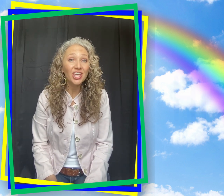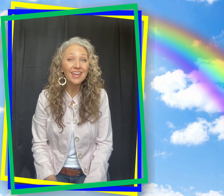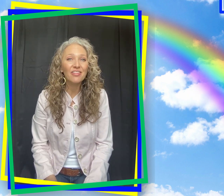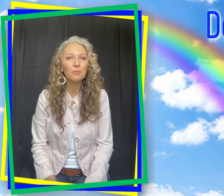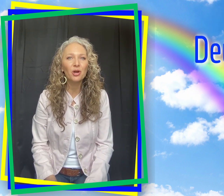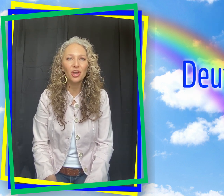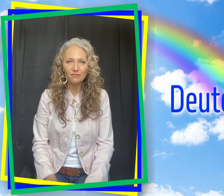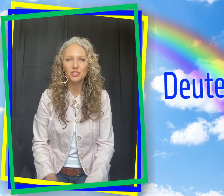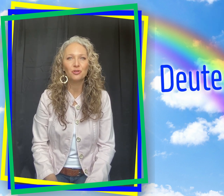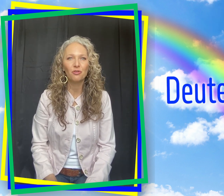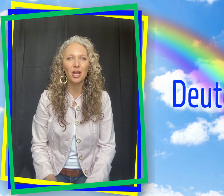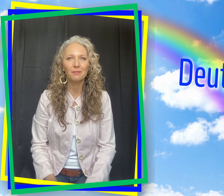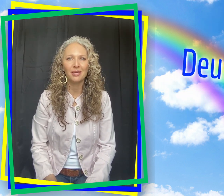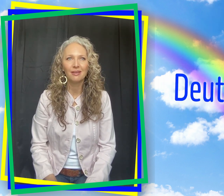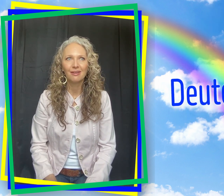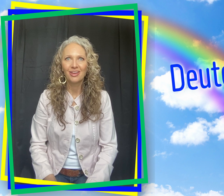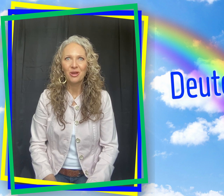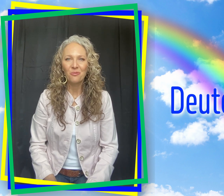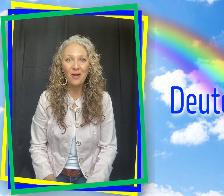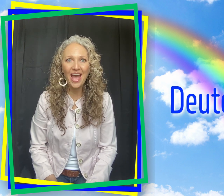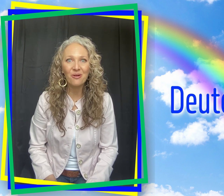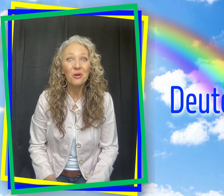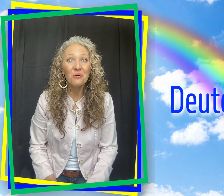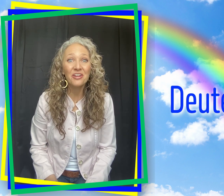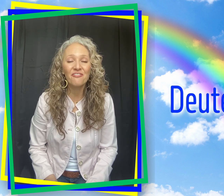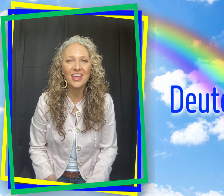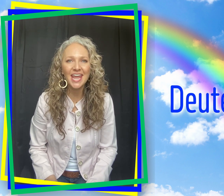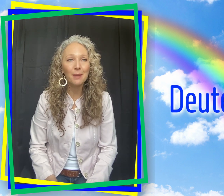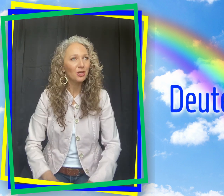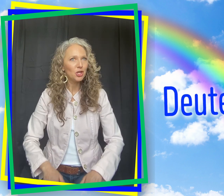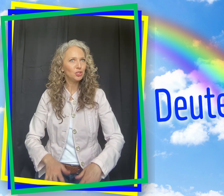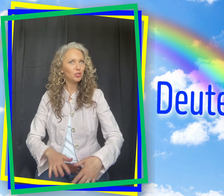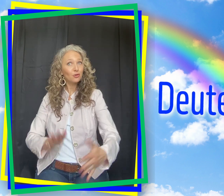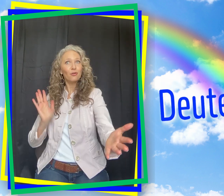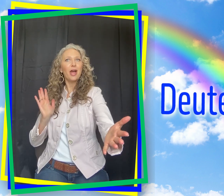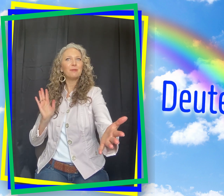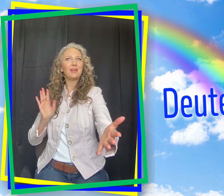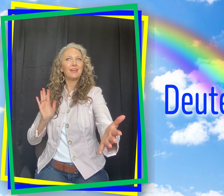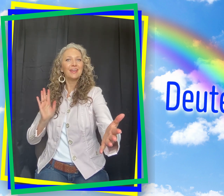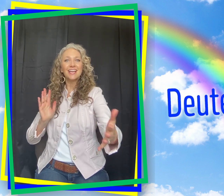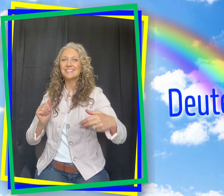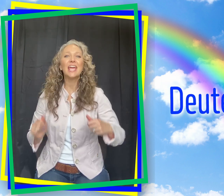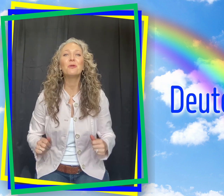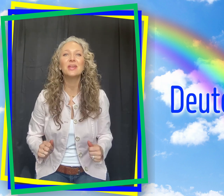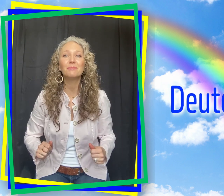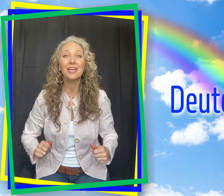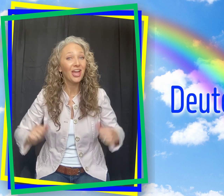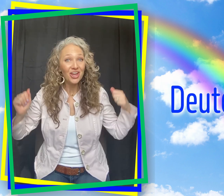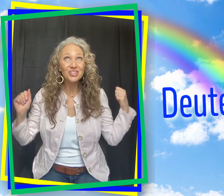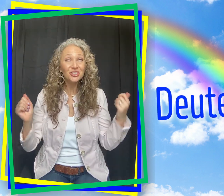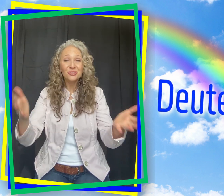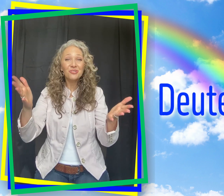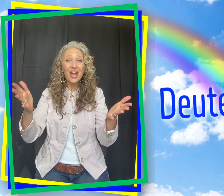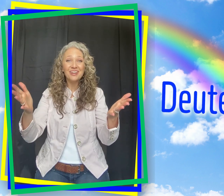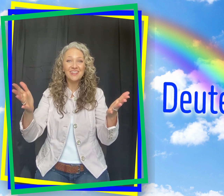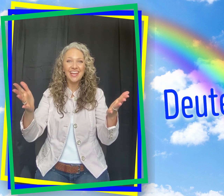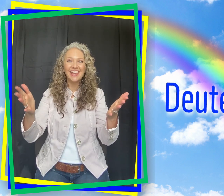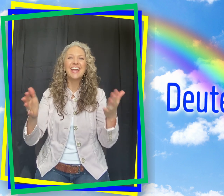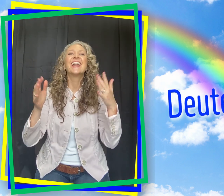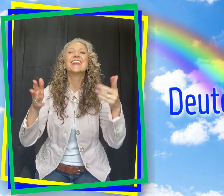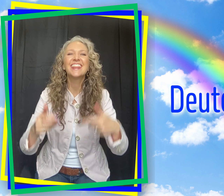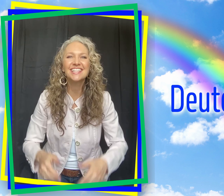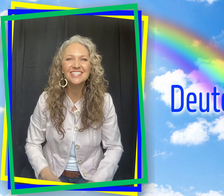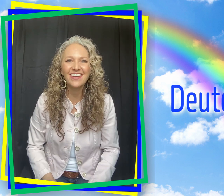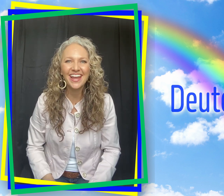be looking in the book of Deuteronomy. Wow, what a fun name, Deuteronomy. Say it with me,